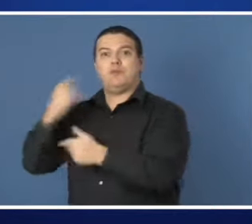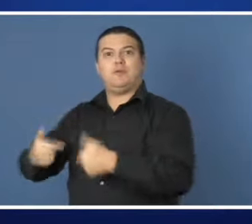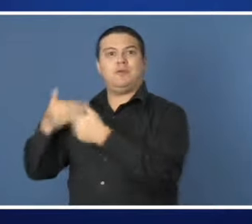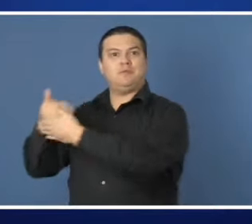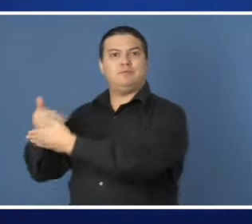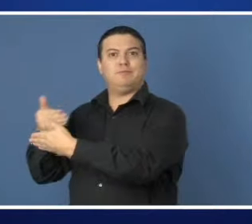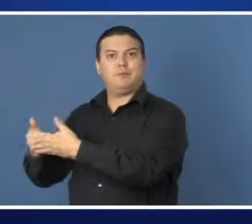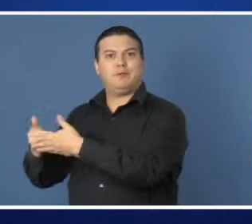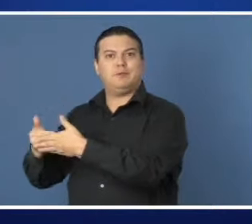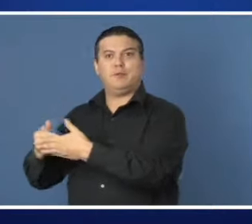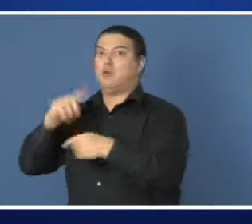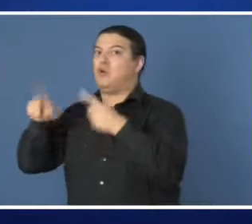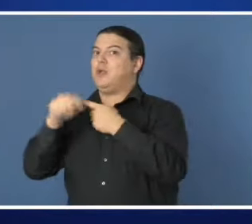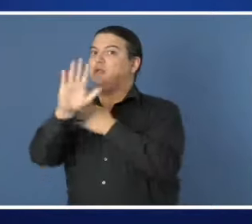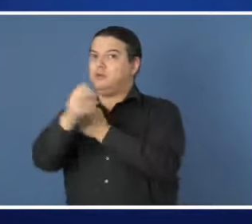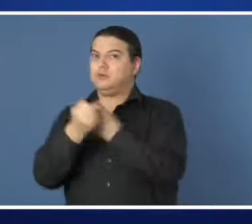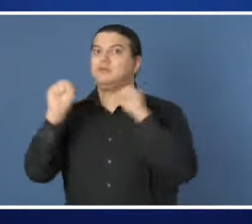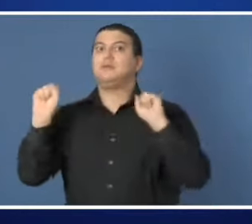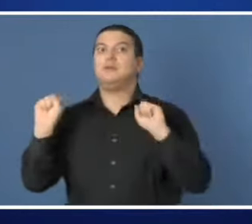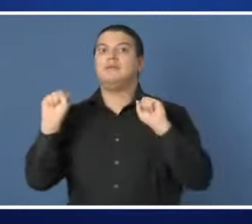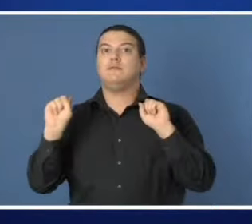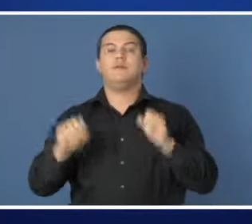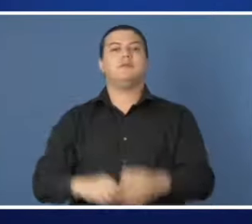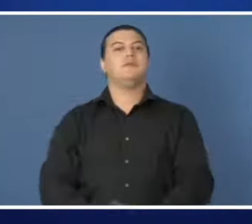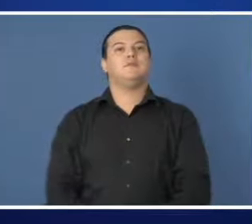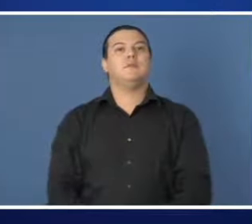from danger.